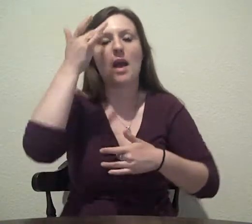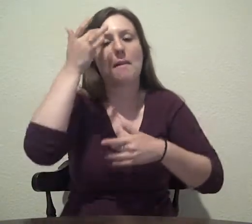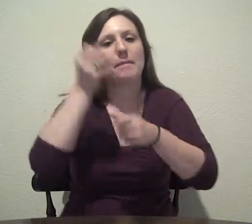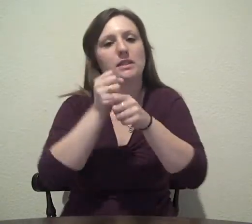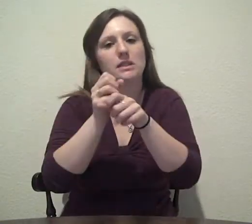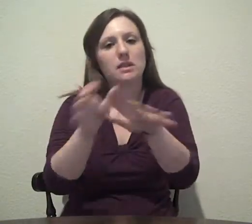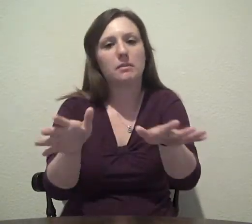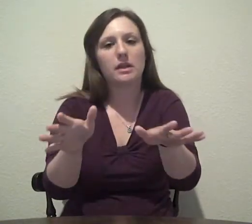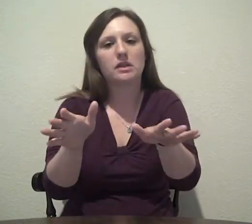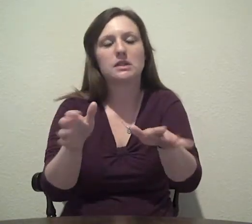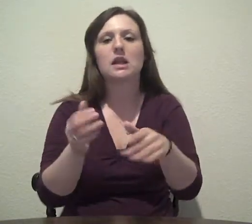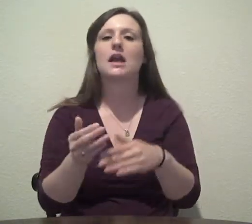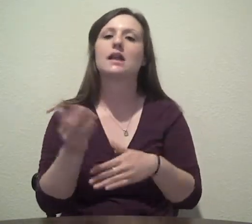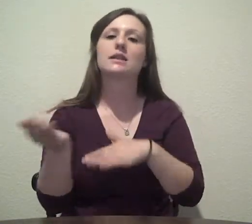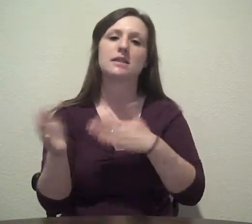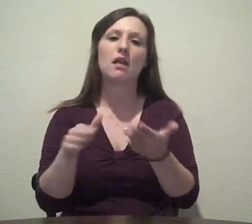on board.